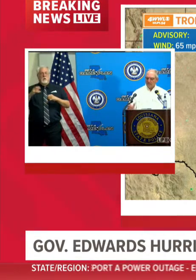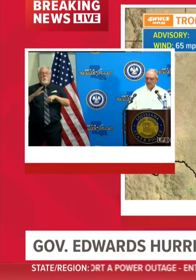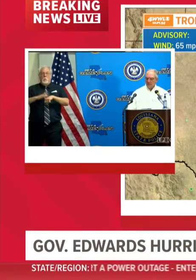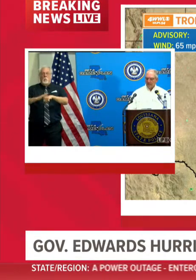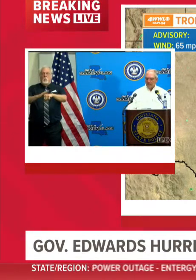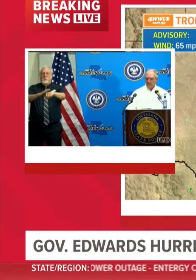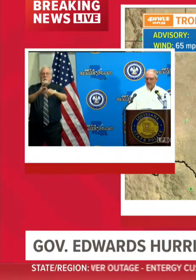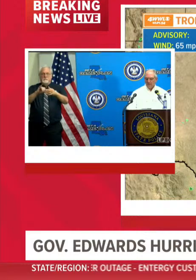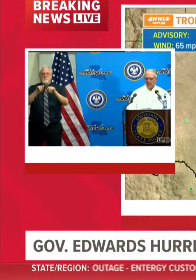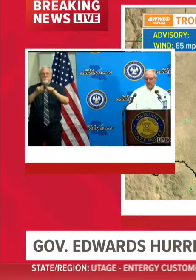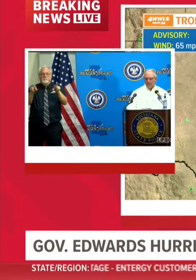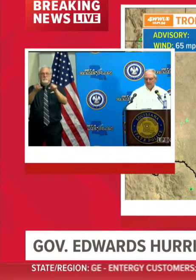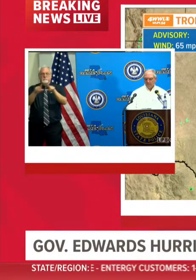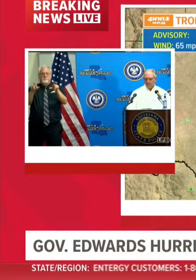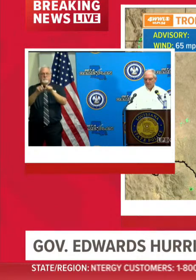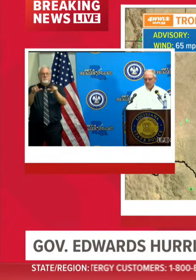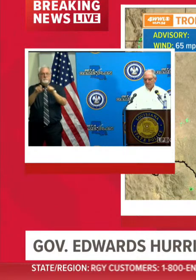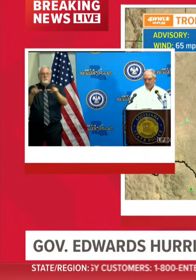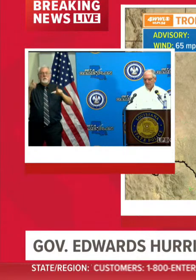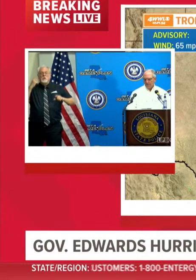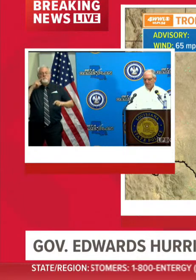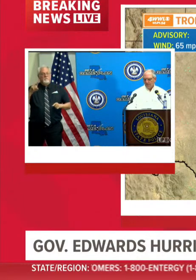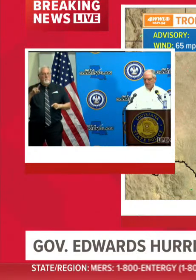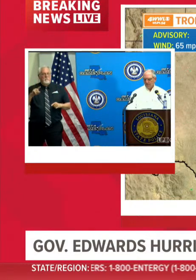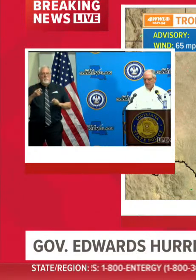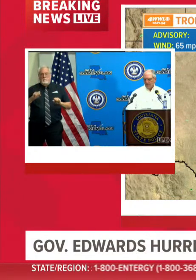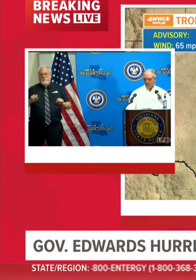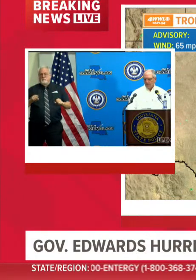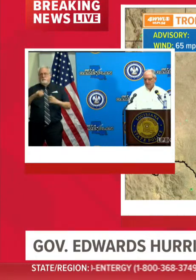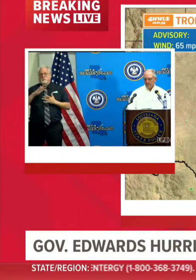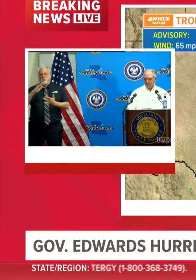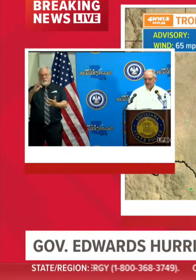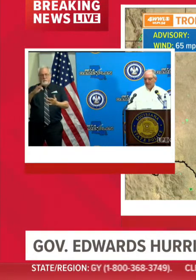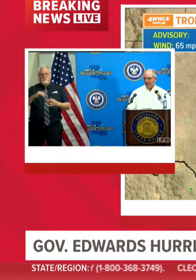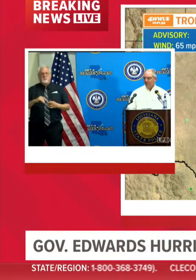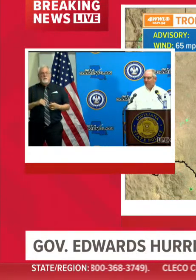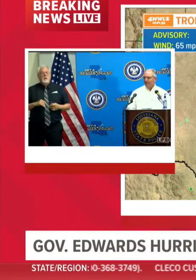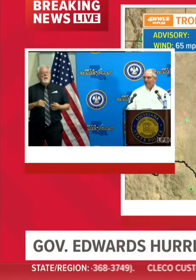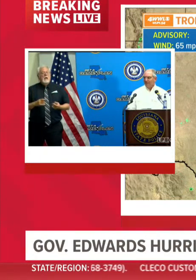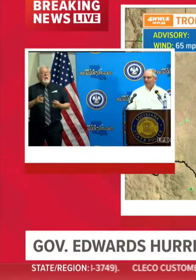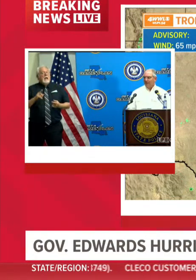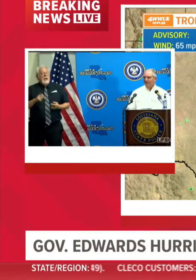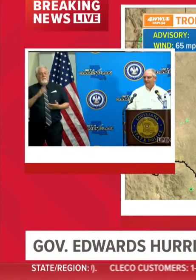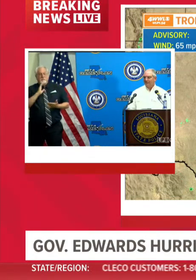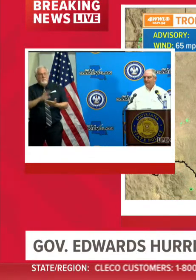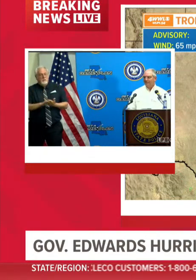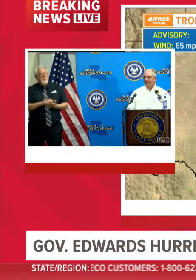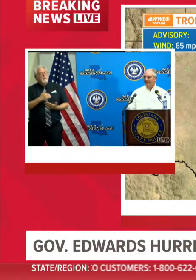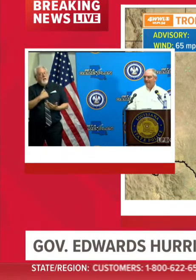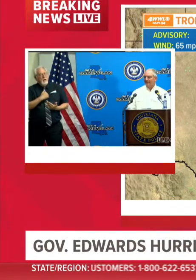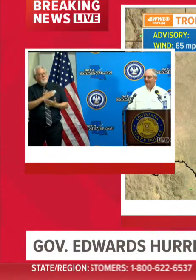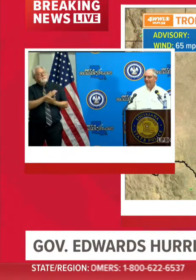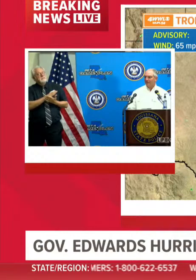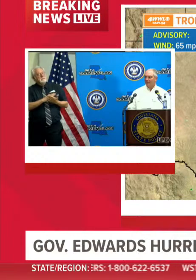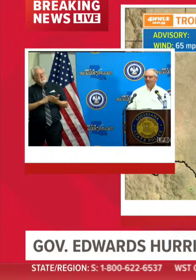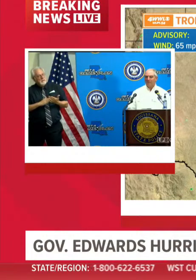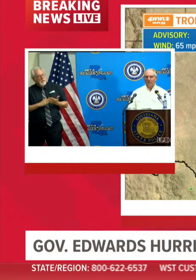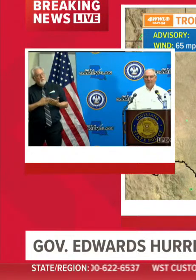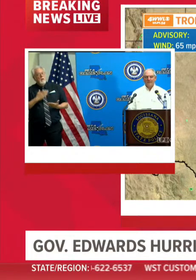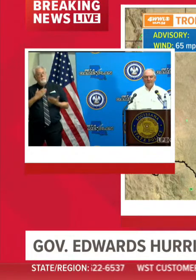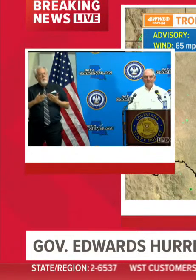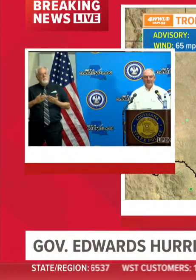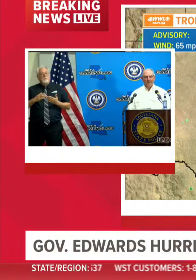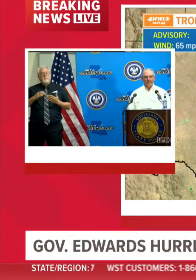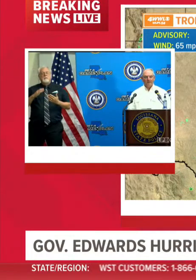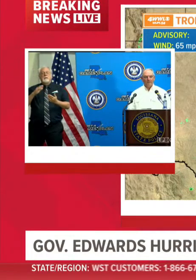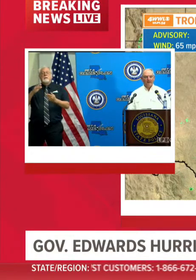warnings that went out for potential tornadoes. I have to believe that we had some that probably formed